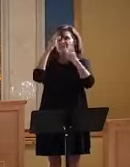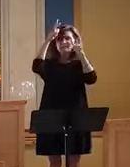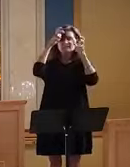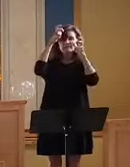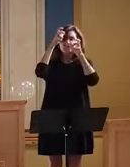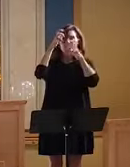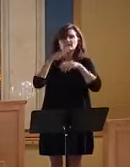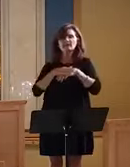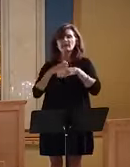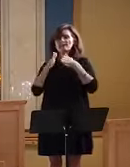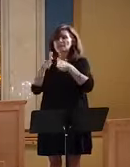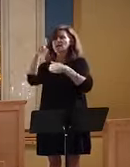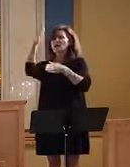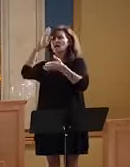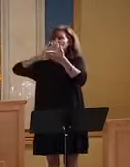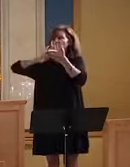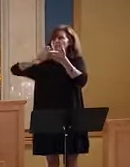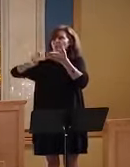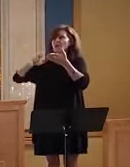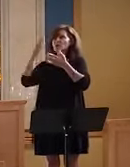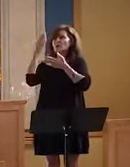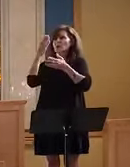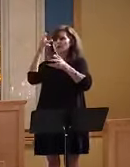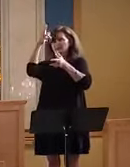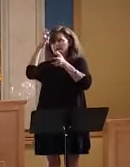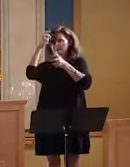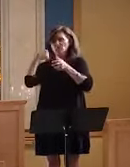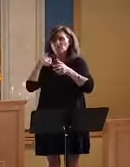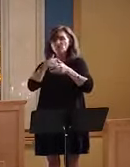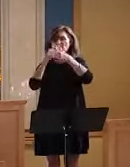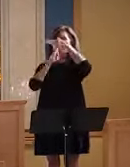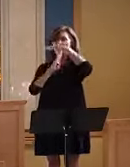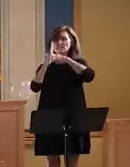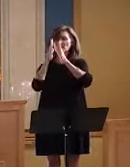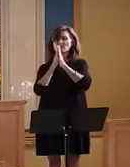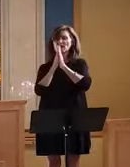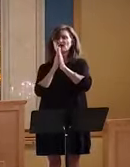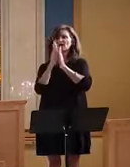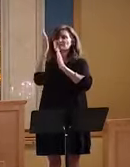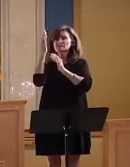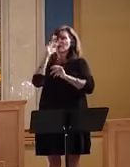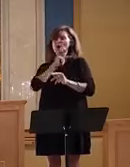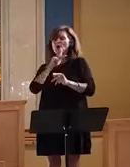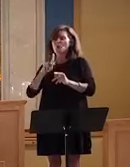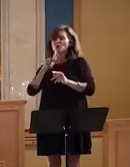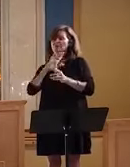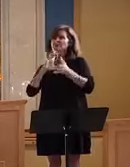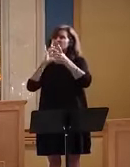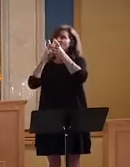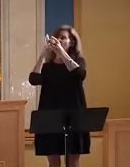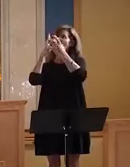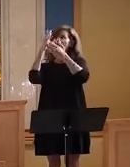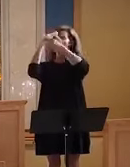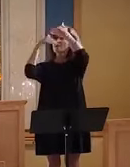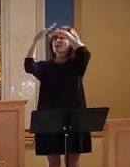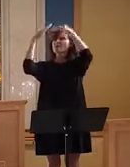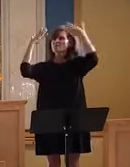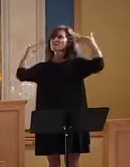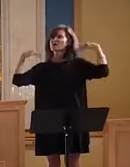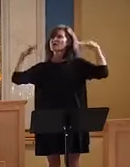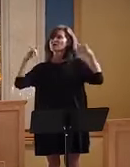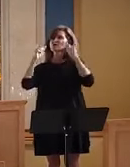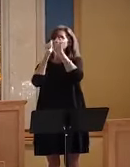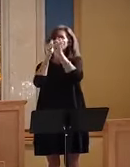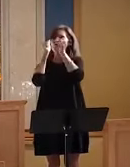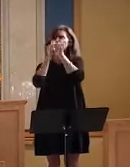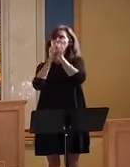devil. May God rebuke him, we humbly pray. And do thou, Prince of the heavenly host, by the power